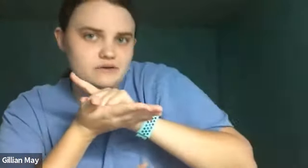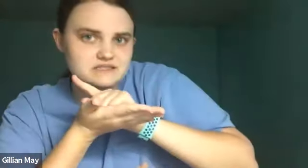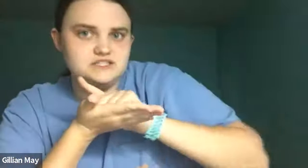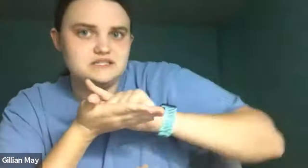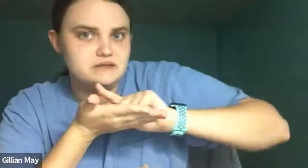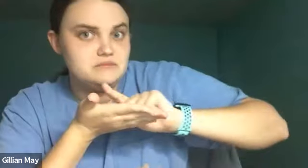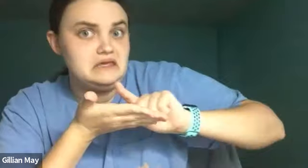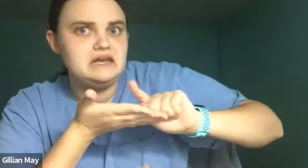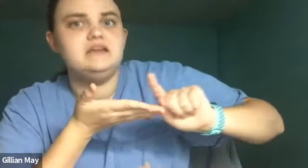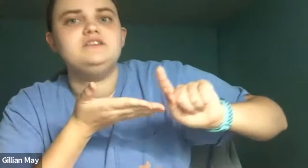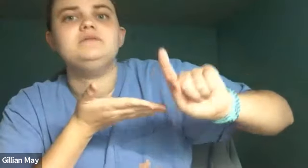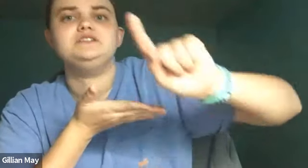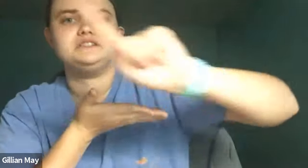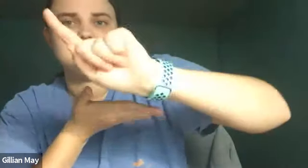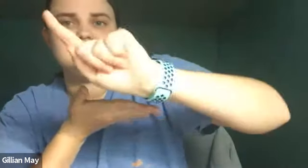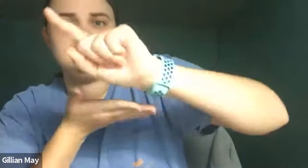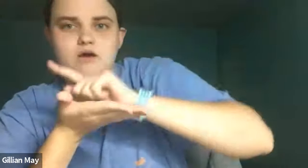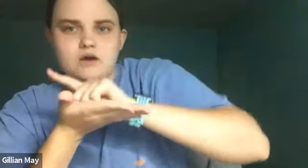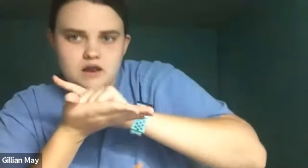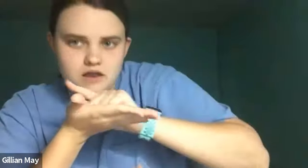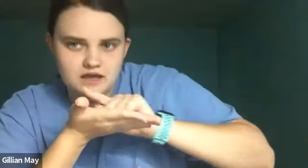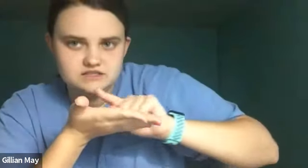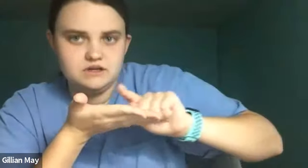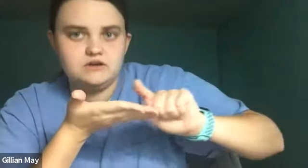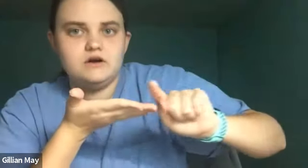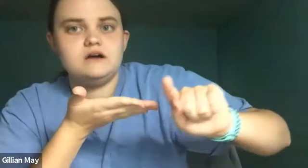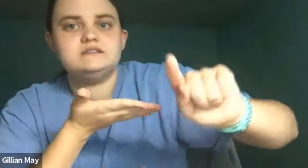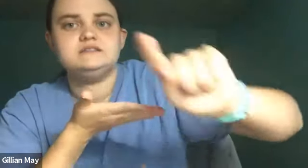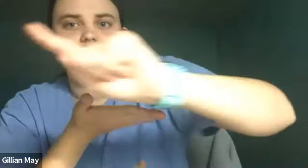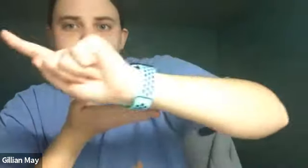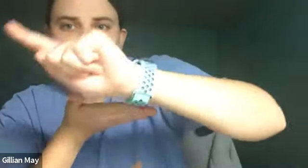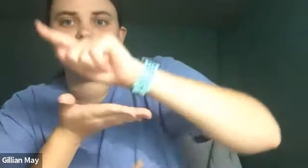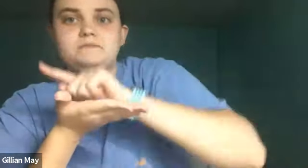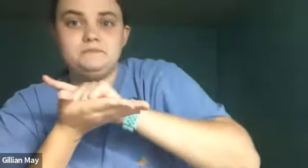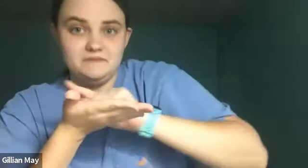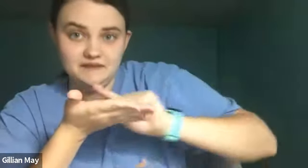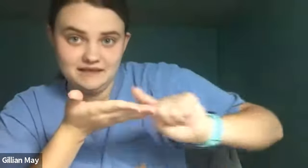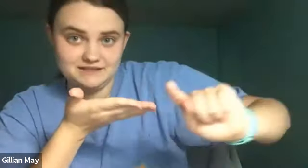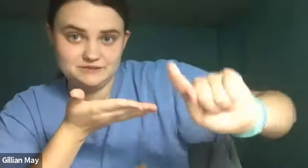always suggest in the beginning doing just next week, across in front. Next week.